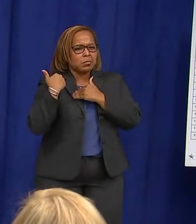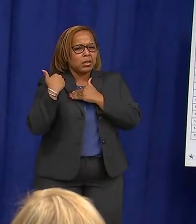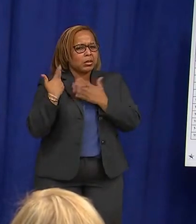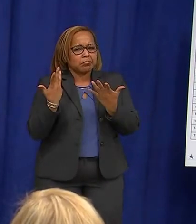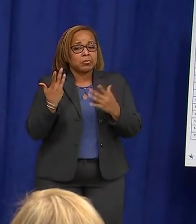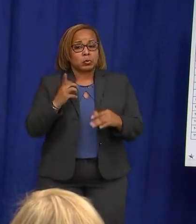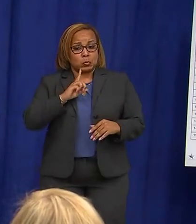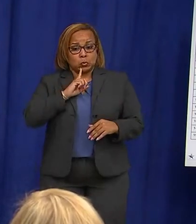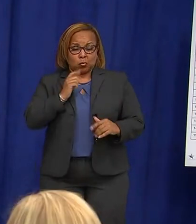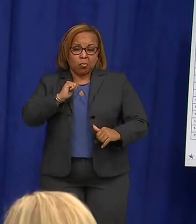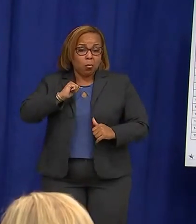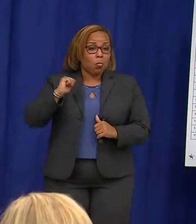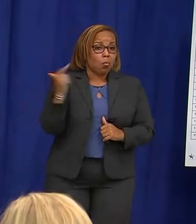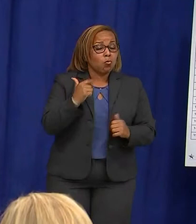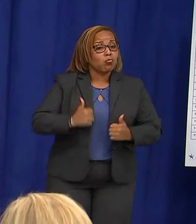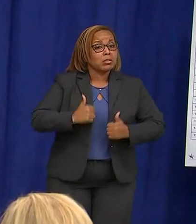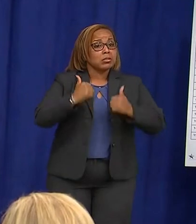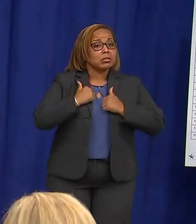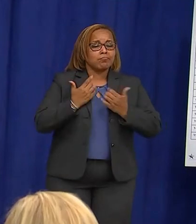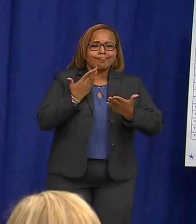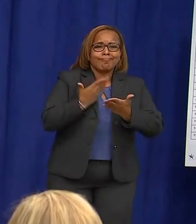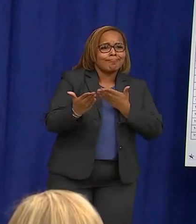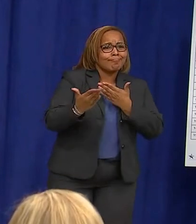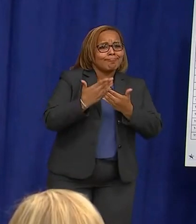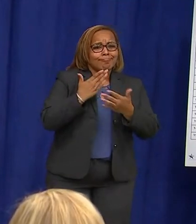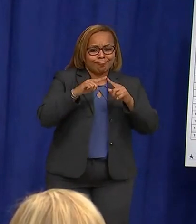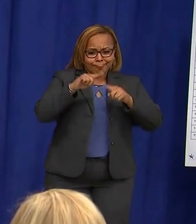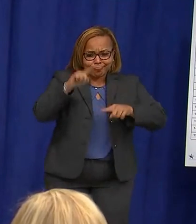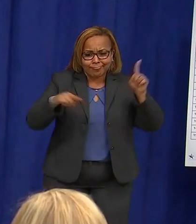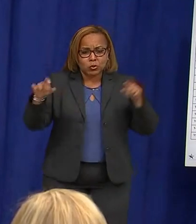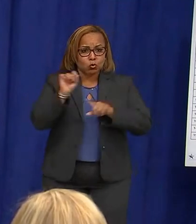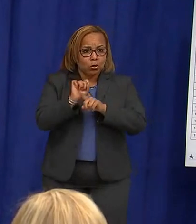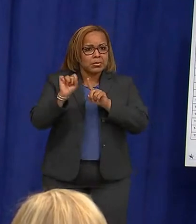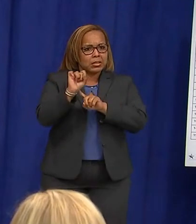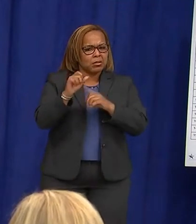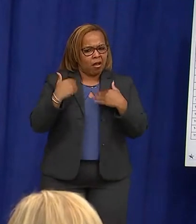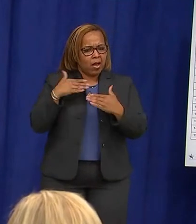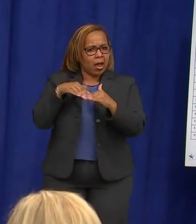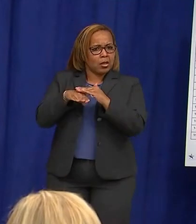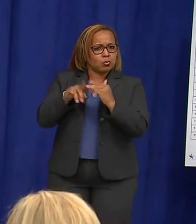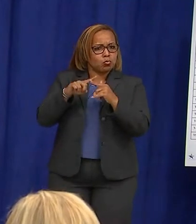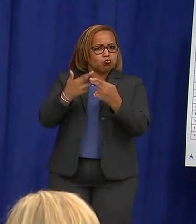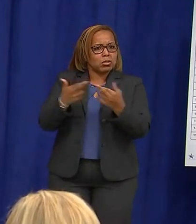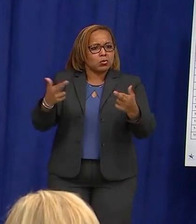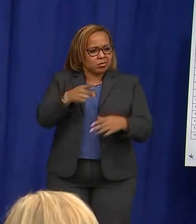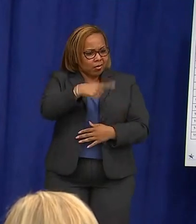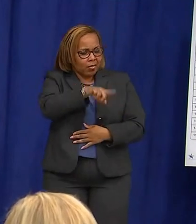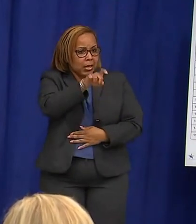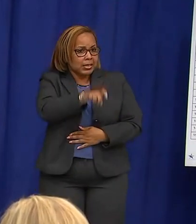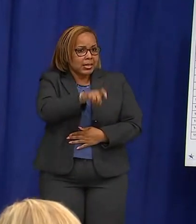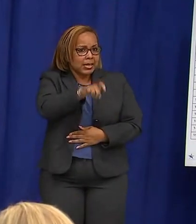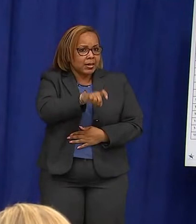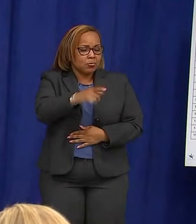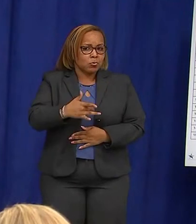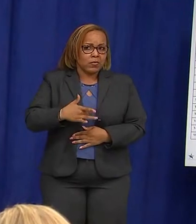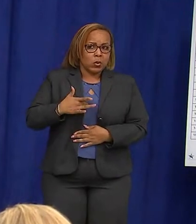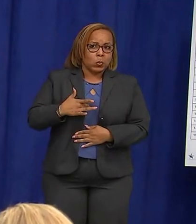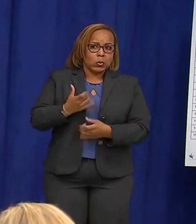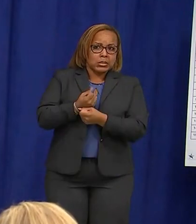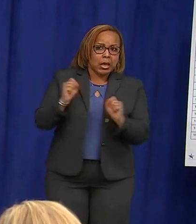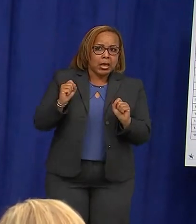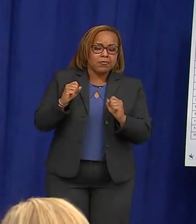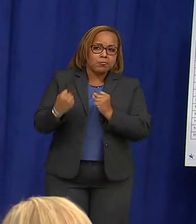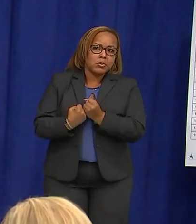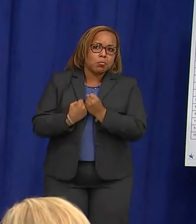responsibility to ensure that all residents, regardless of their circumstances, have access to the resources they need to feel safe